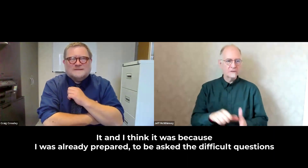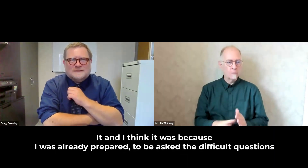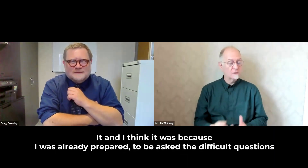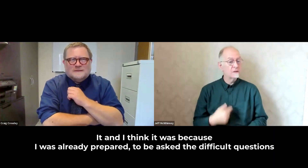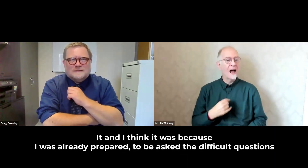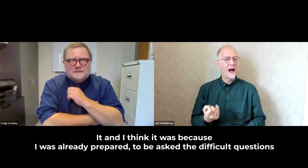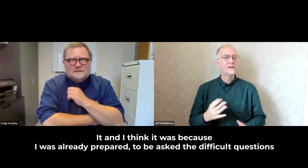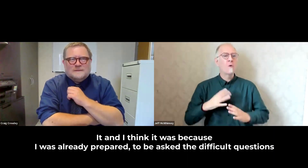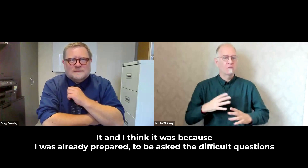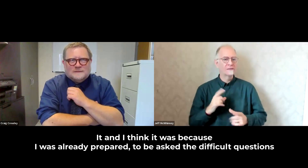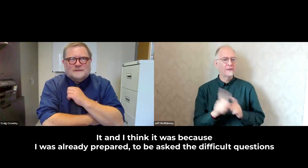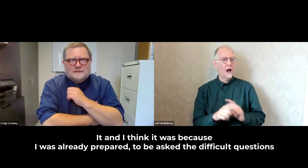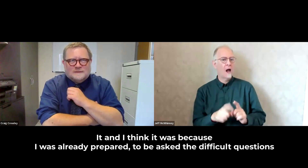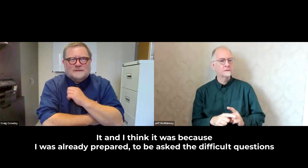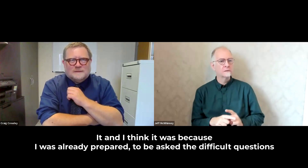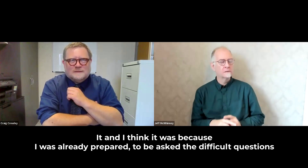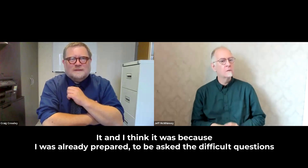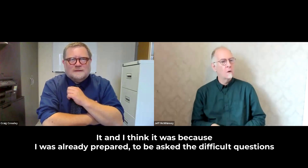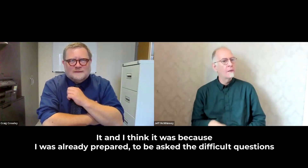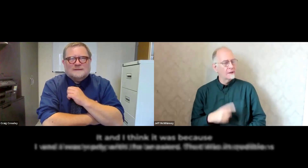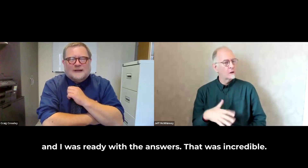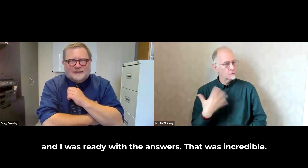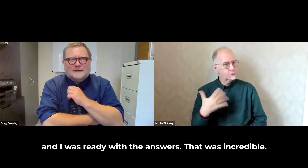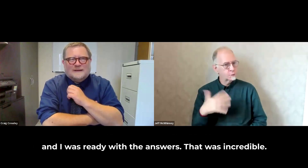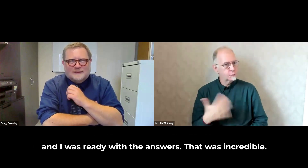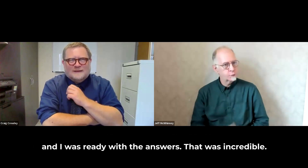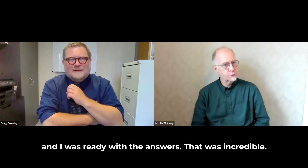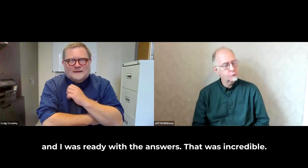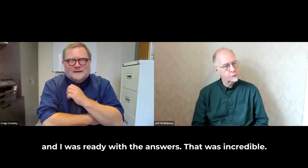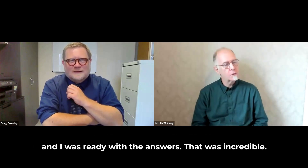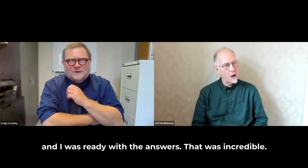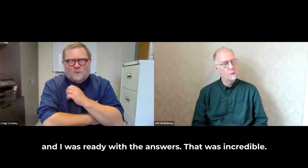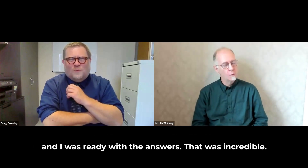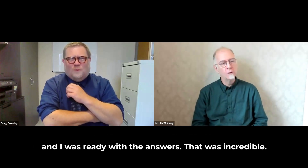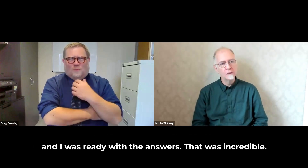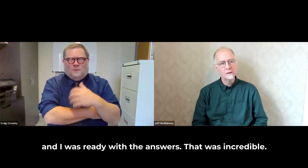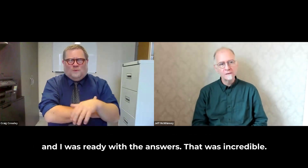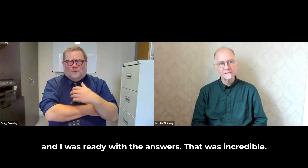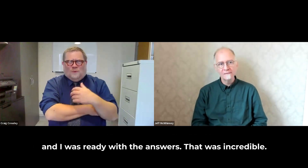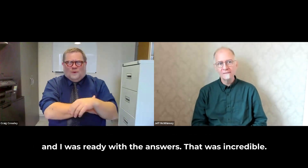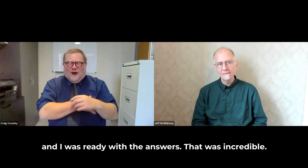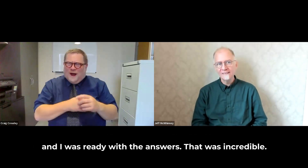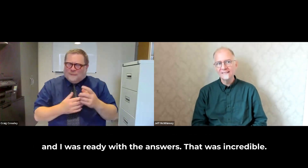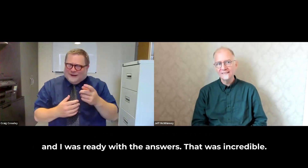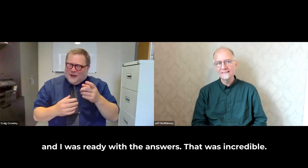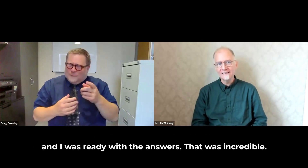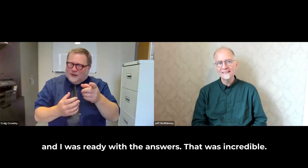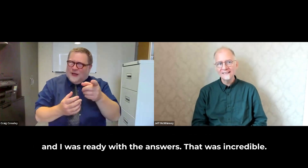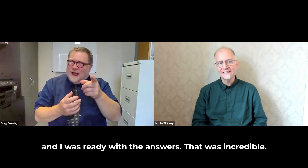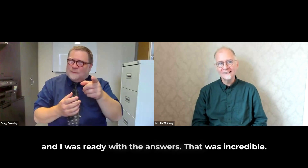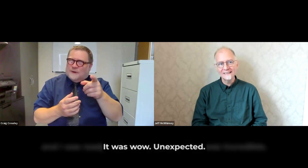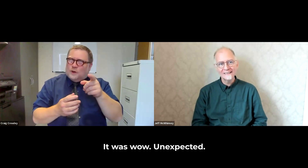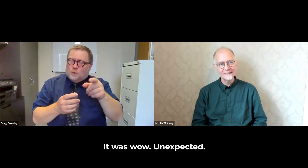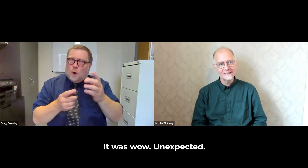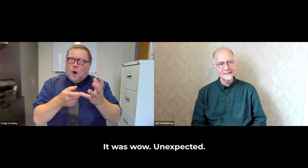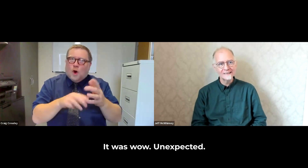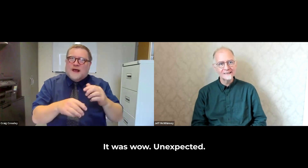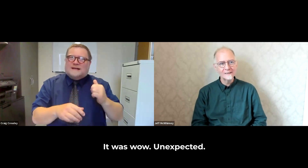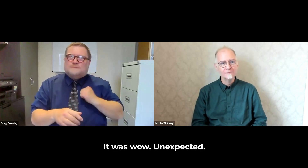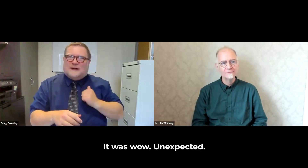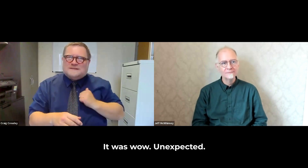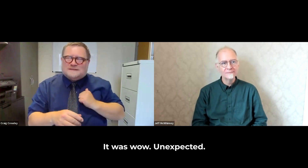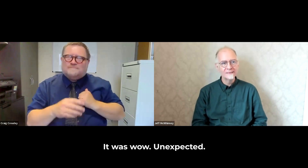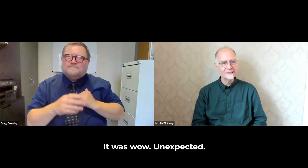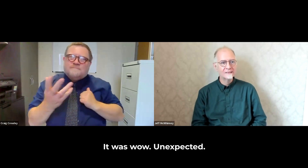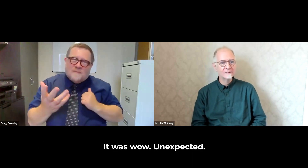I was already prepared, asked the difficult questions, and I was ready with the answers. That was incredible. It was